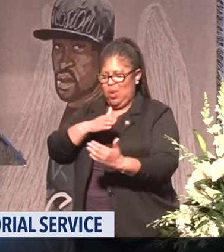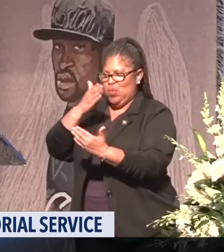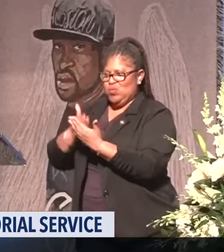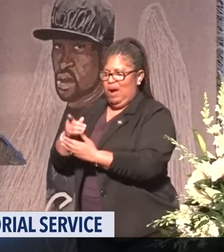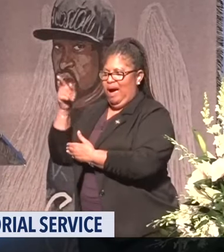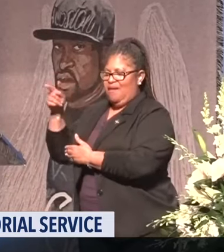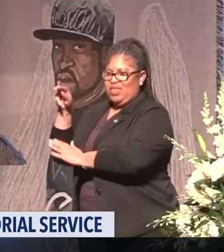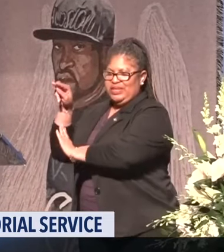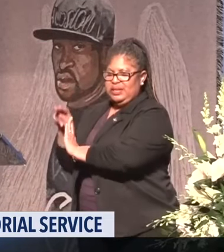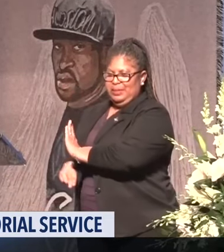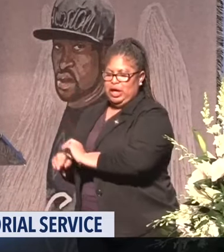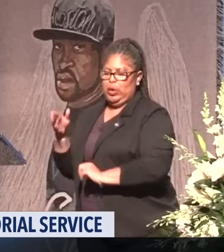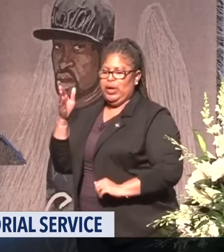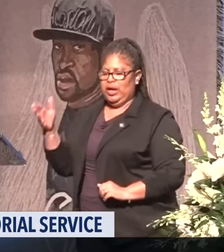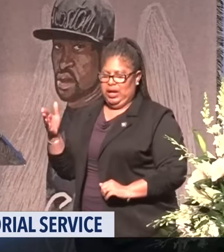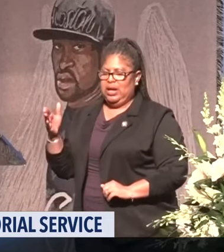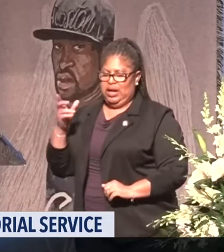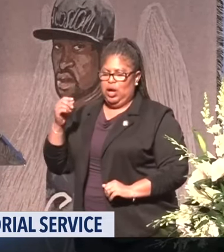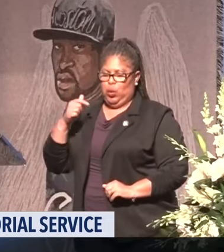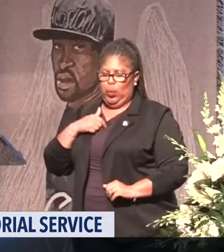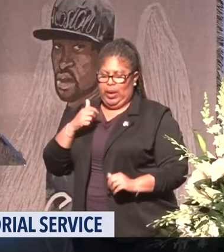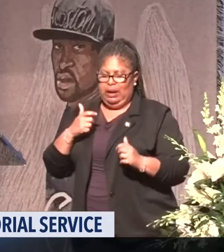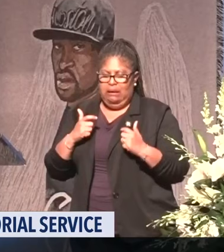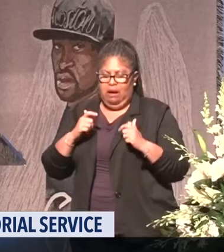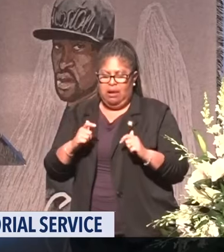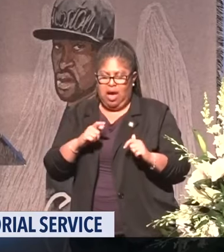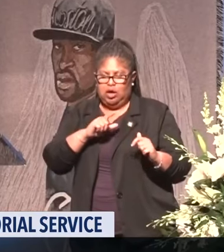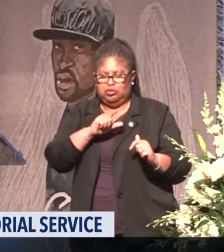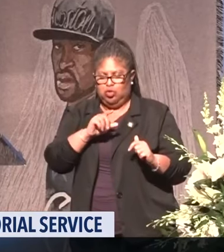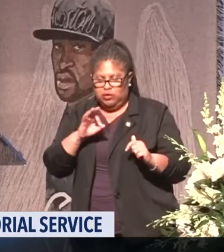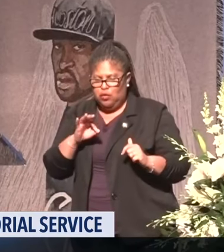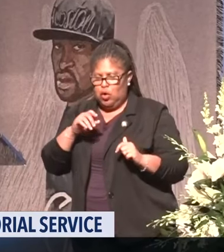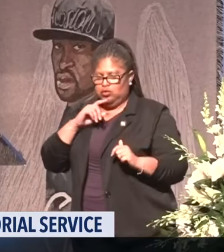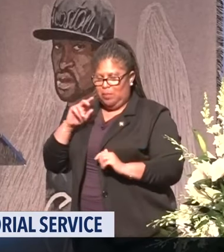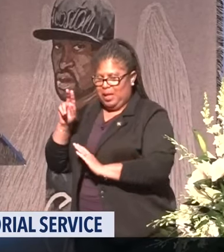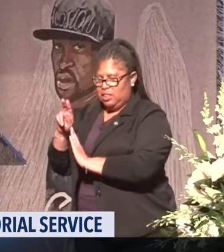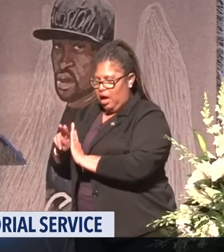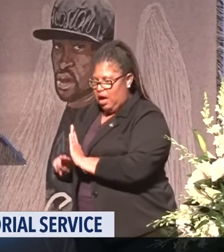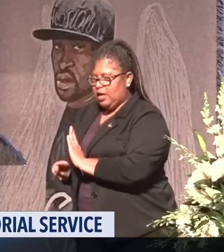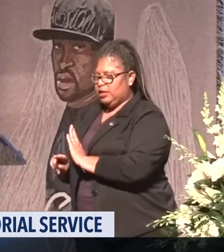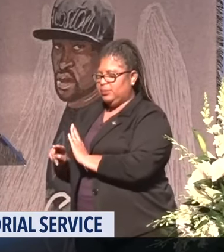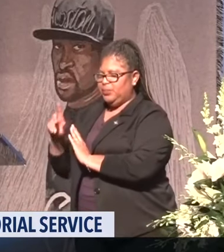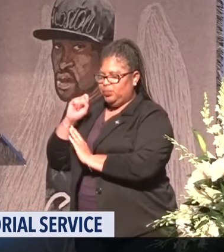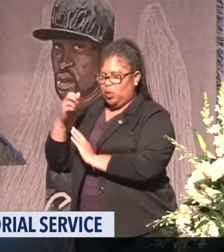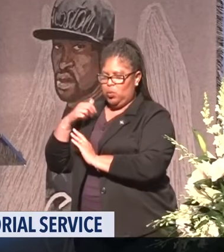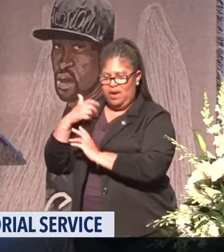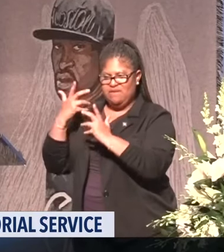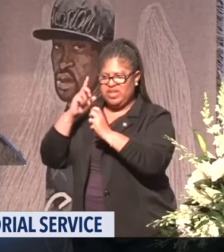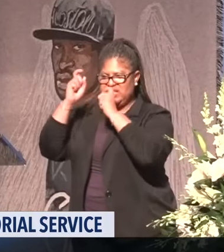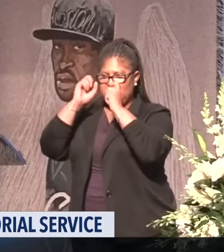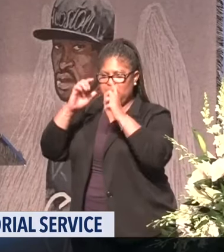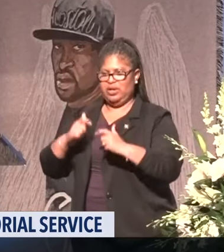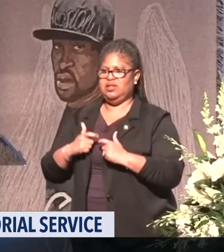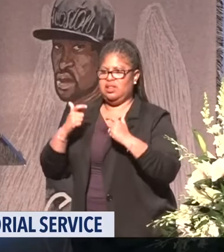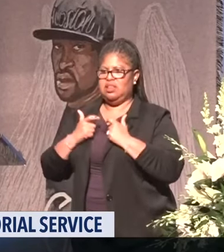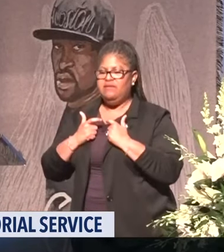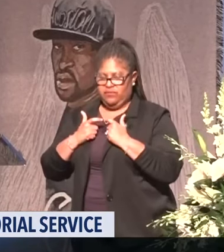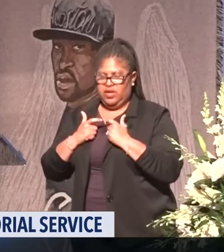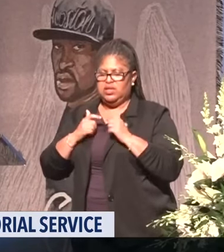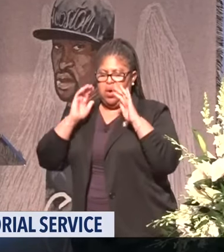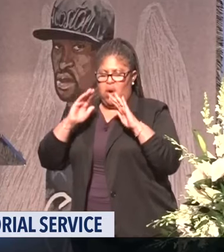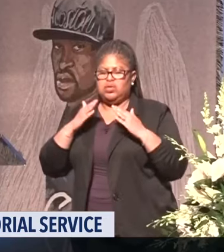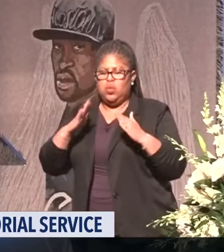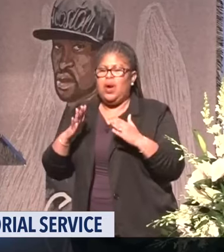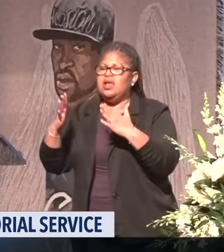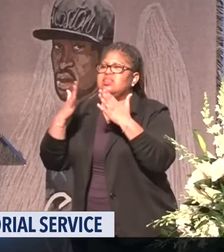cemetery and we can lay this body to the ground as we have celebrated his life in such grand fashion. Thank you church